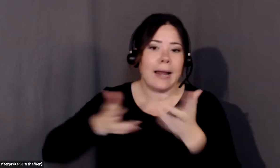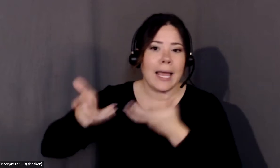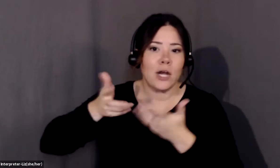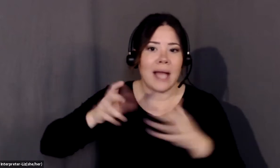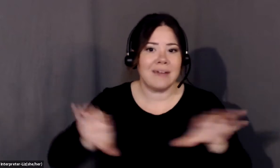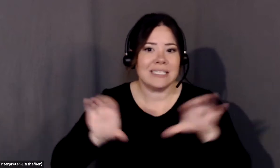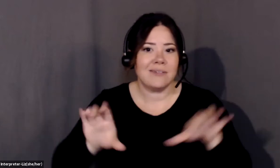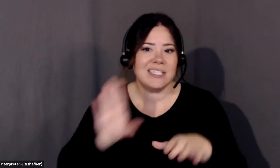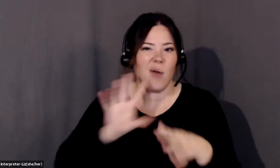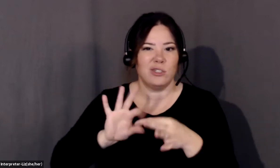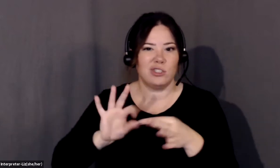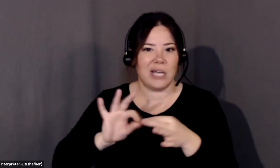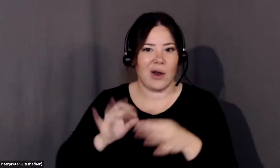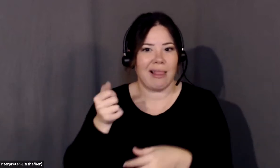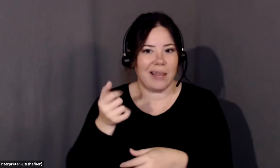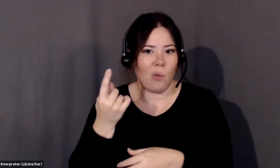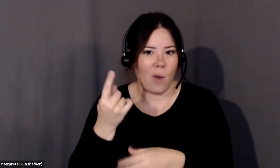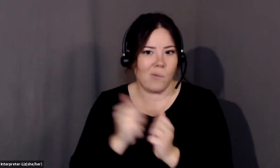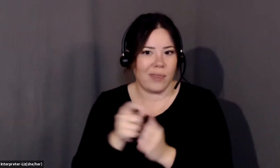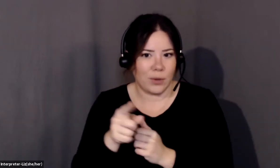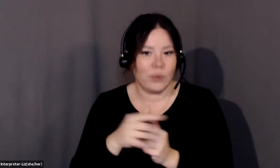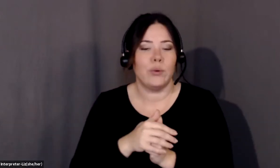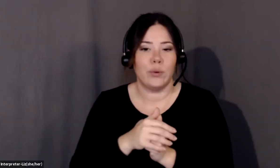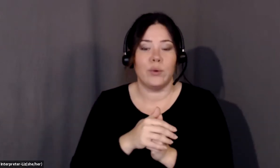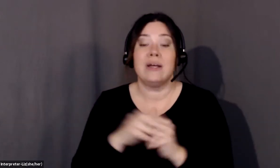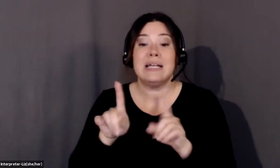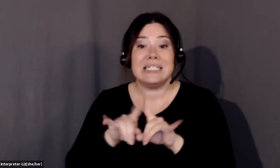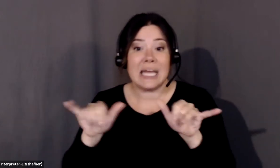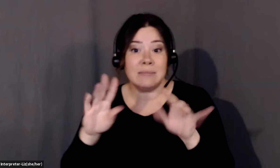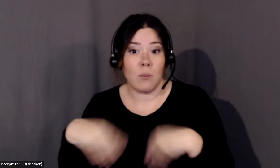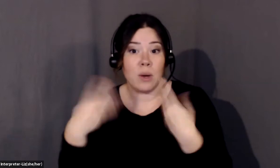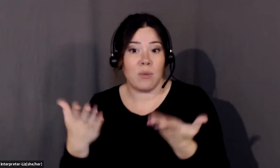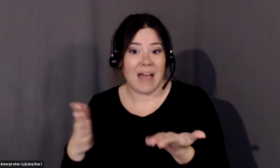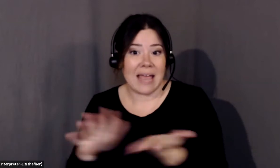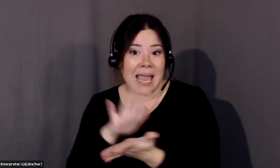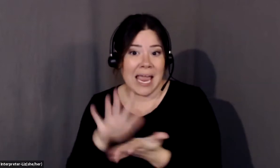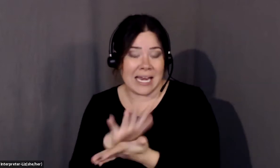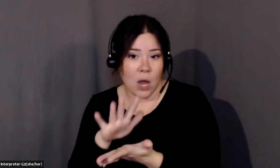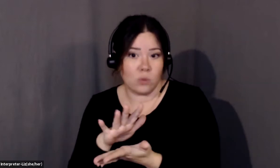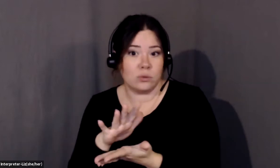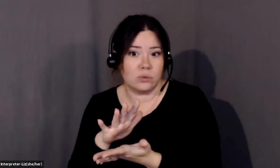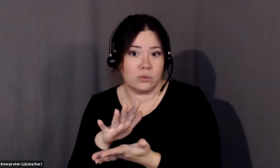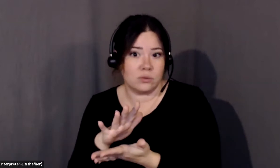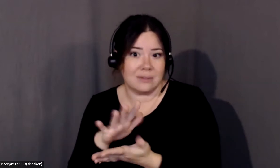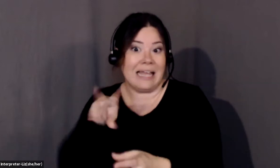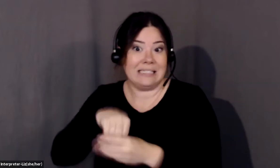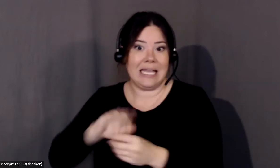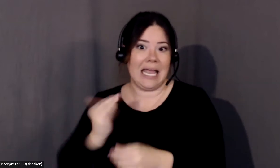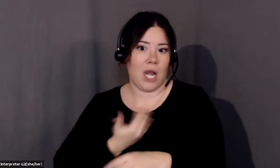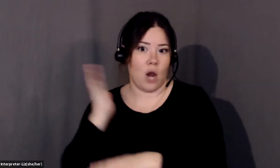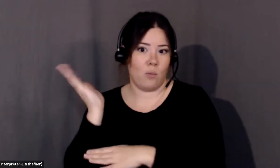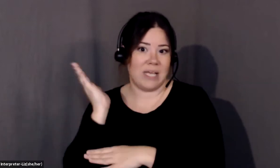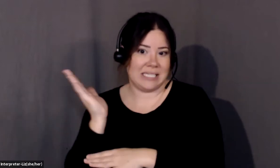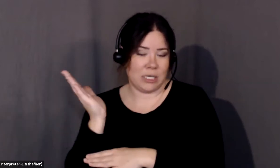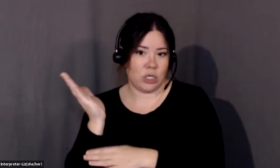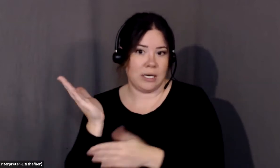share a little bit of one with you, and we provided the handout that is in our presentation material. So if